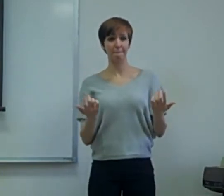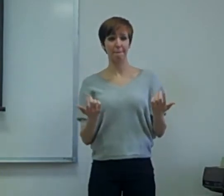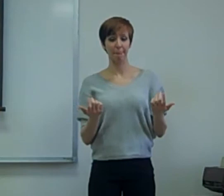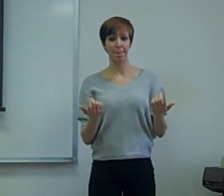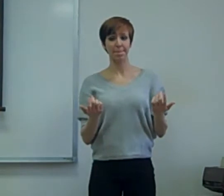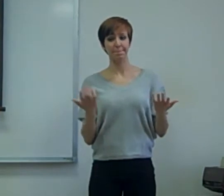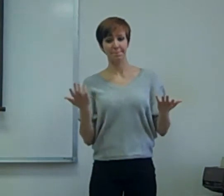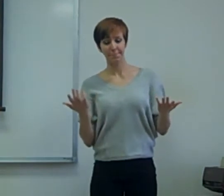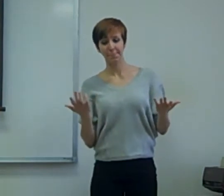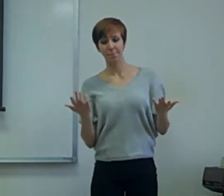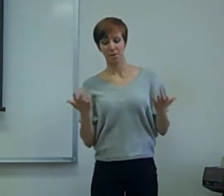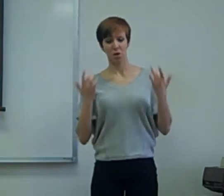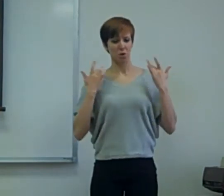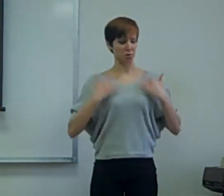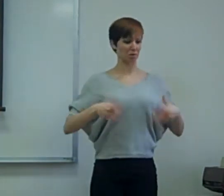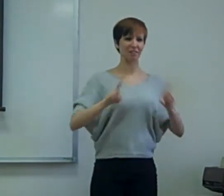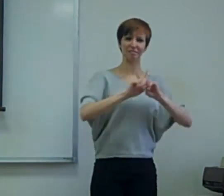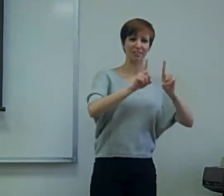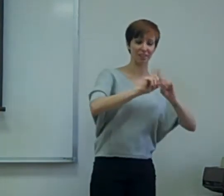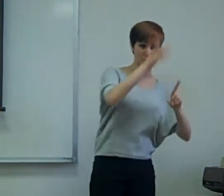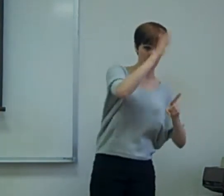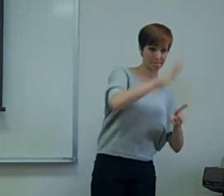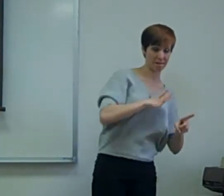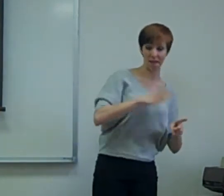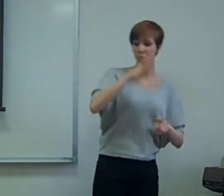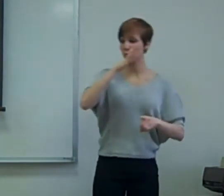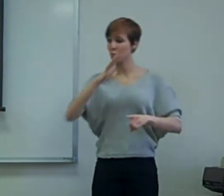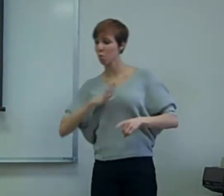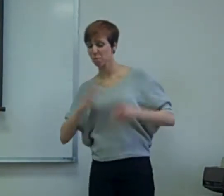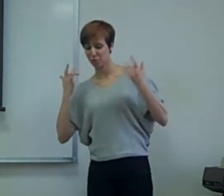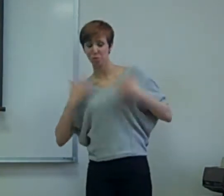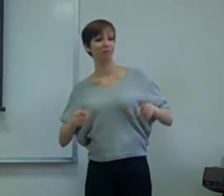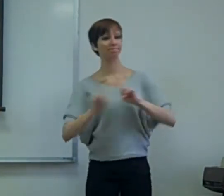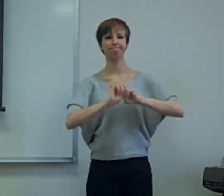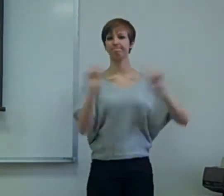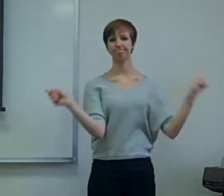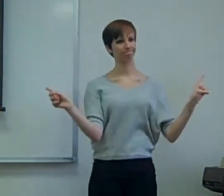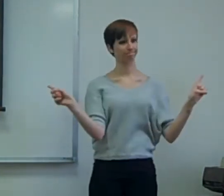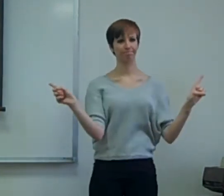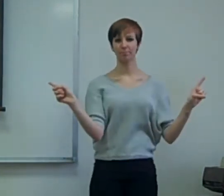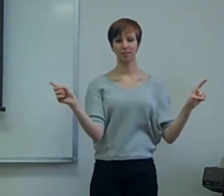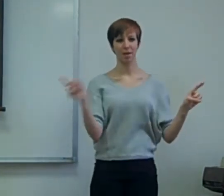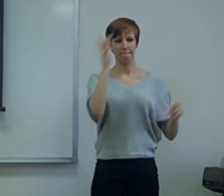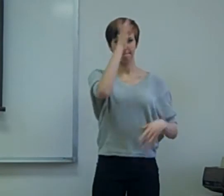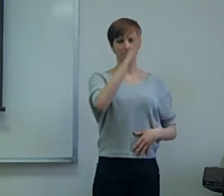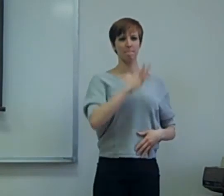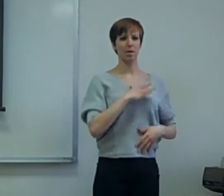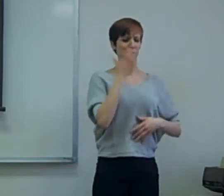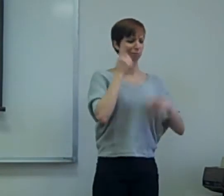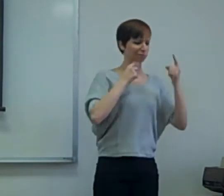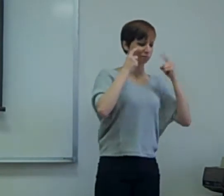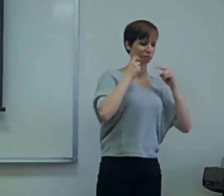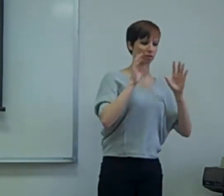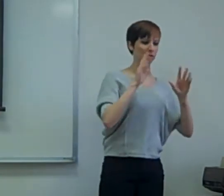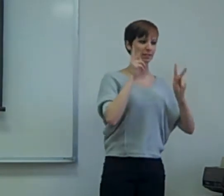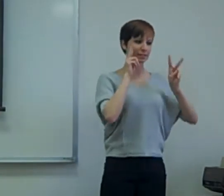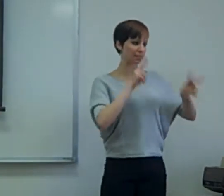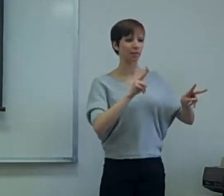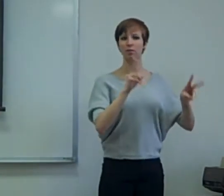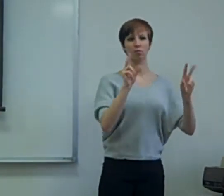they grieved in a different way than women did. You know, that whole thing, guys don't let them see you cry, you know. I